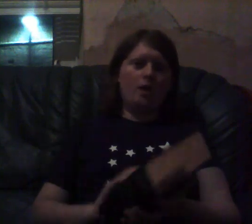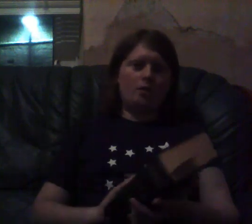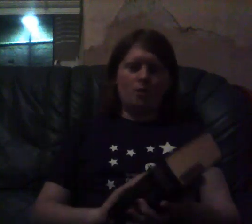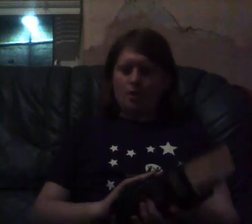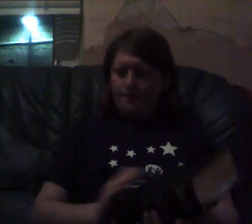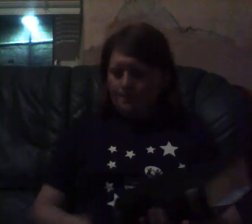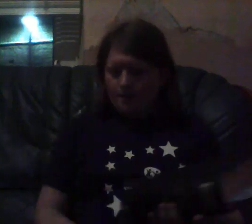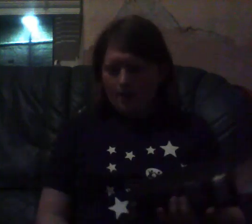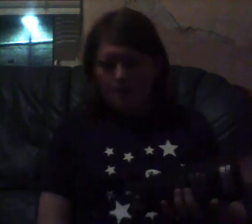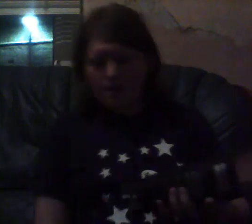So